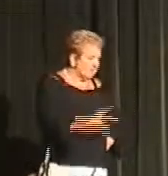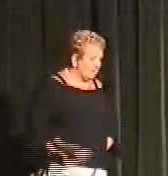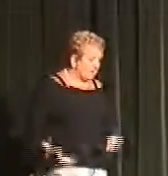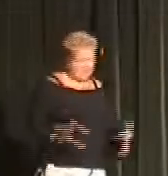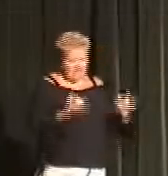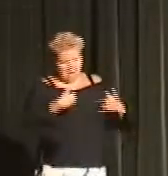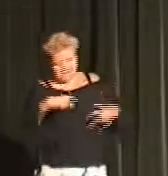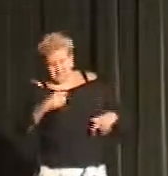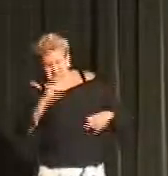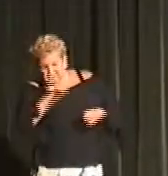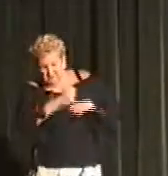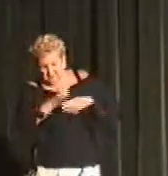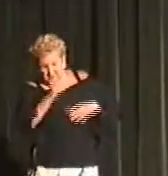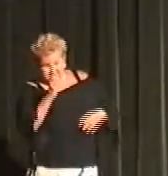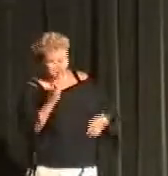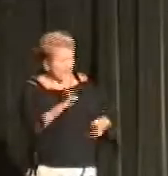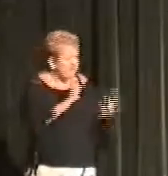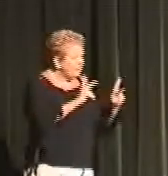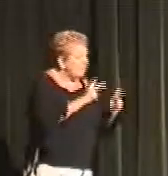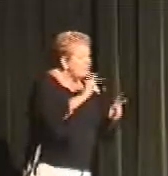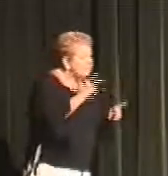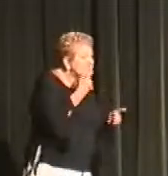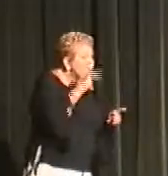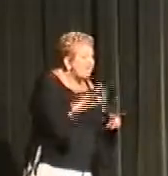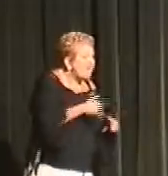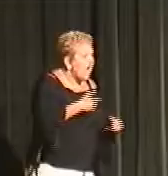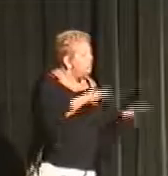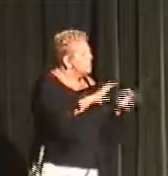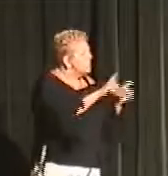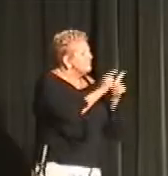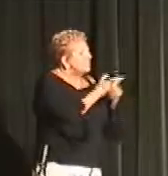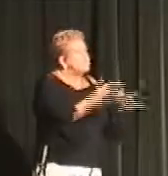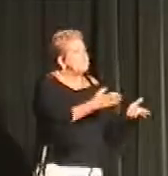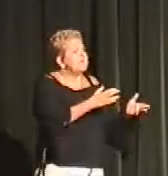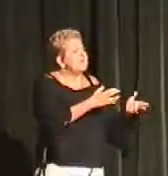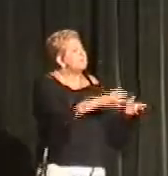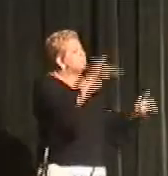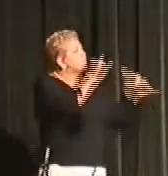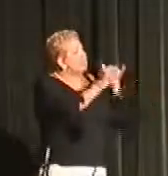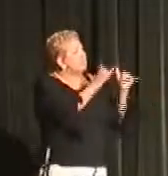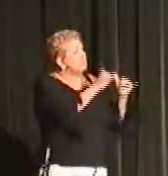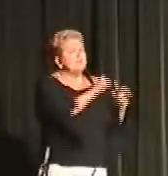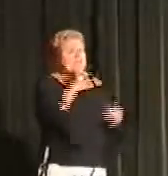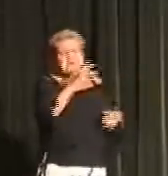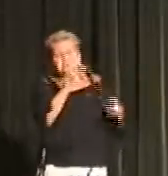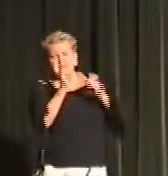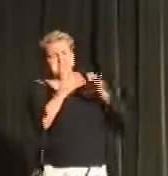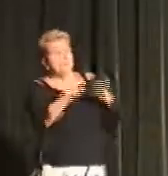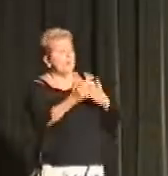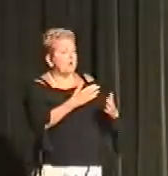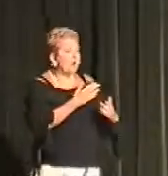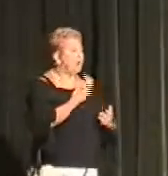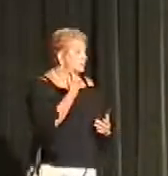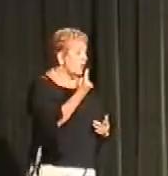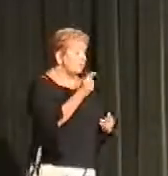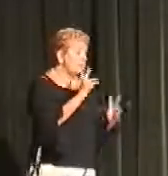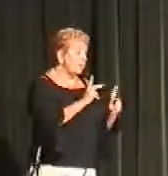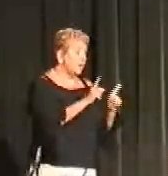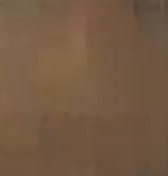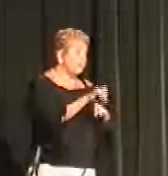SOB, and I do the same thing I did when I was drinking that I do sober, you know, and that's fine for them. There will always be people like that in Alcoholics Anonymous, but that